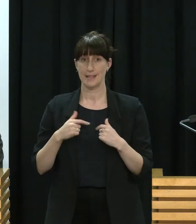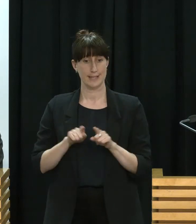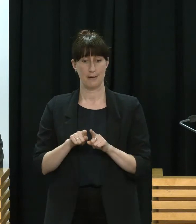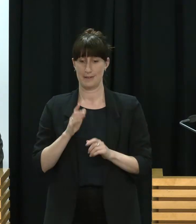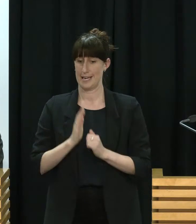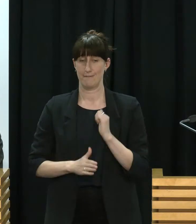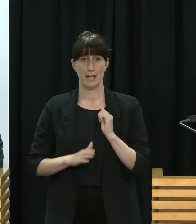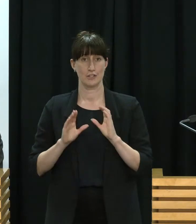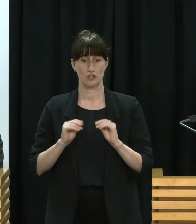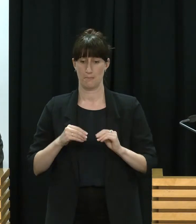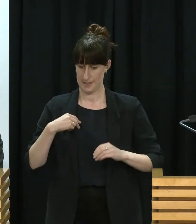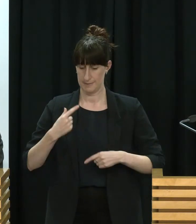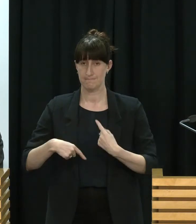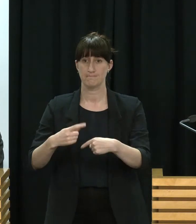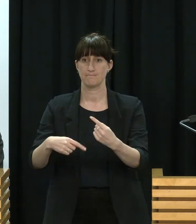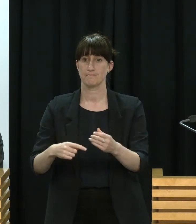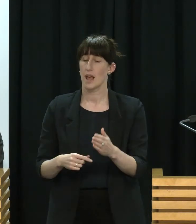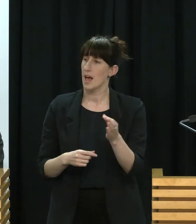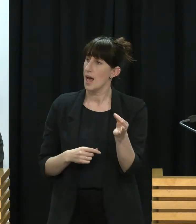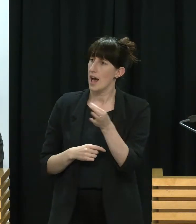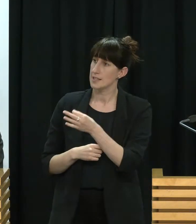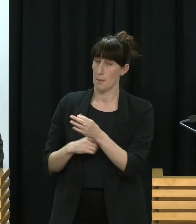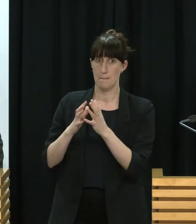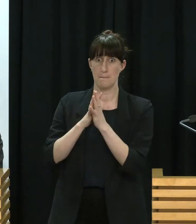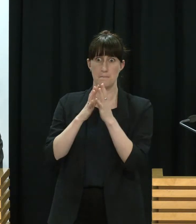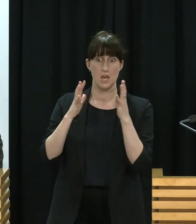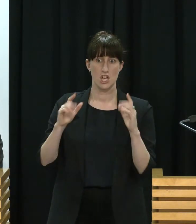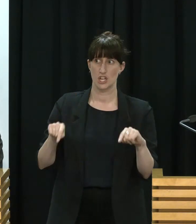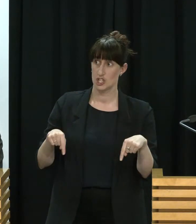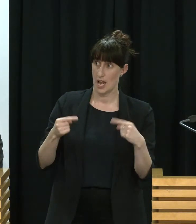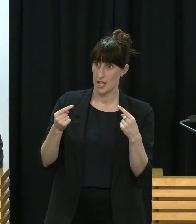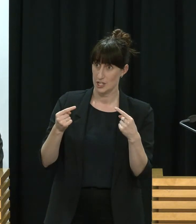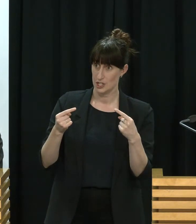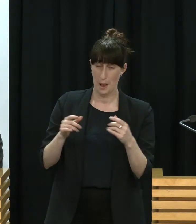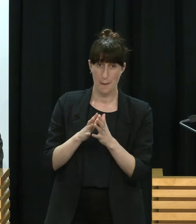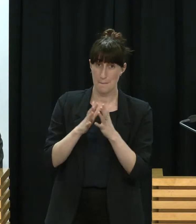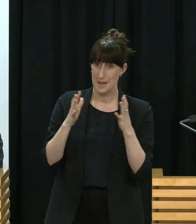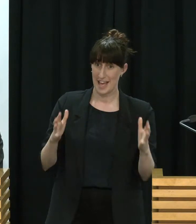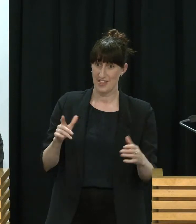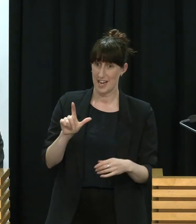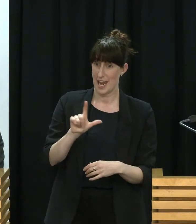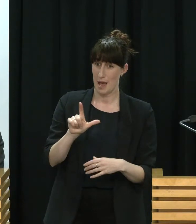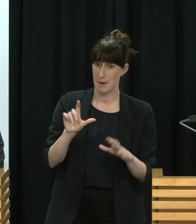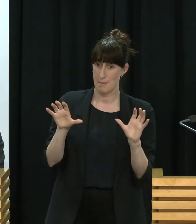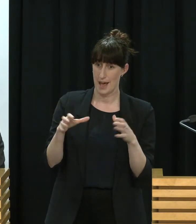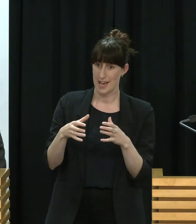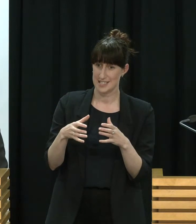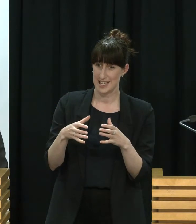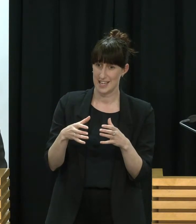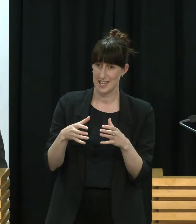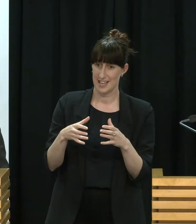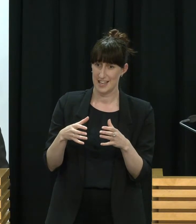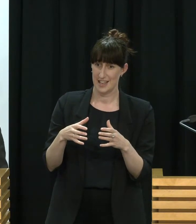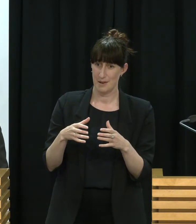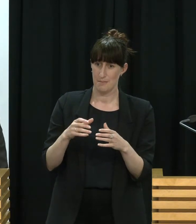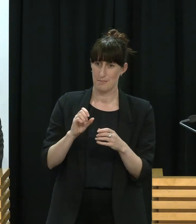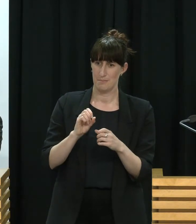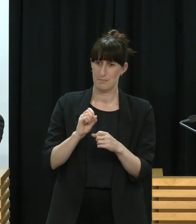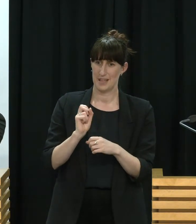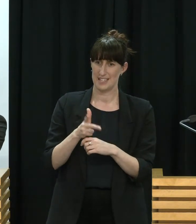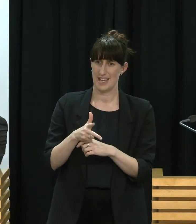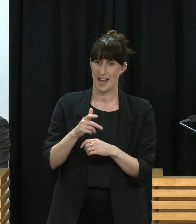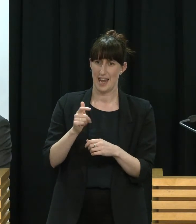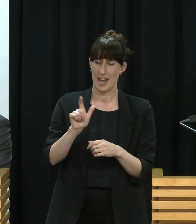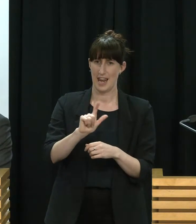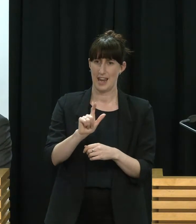It's certainly one of the bigger ones, yeah. Bigger member Labour Party, 2011, 2017. I've sort of blanked that period out. I don't really think about that